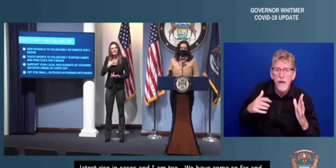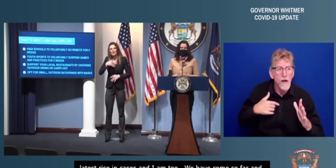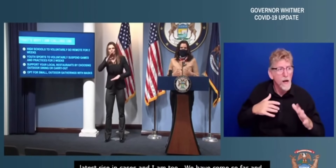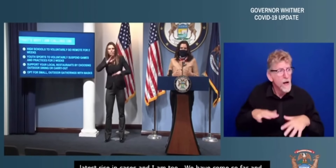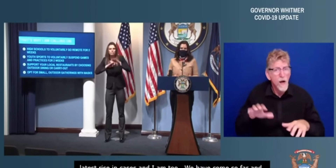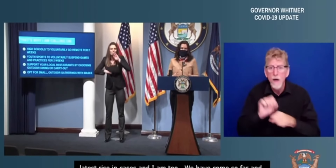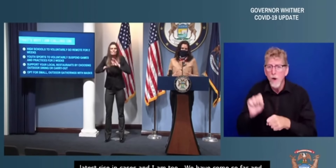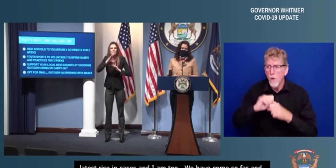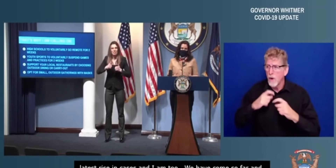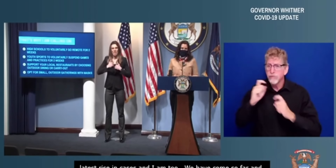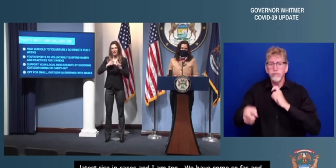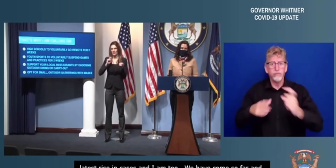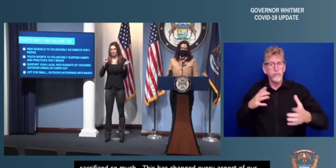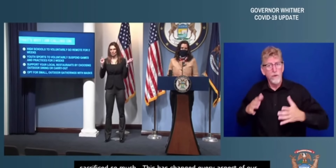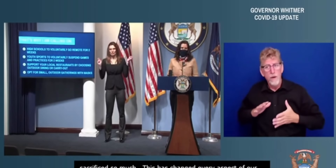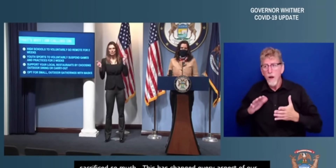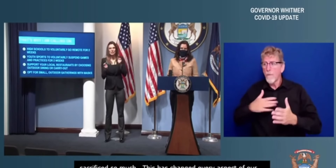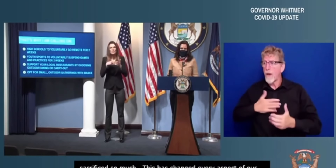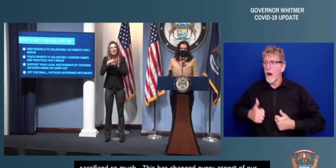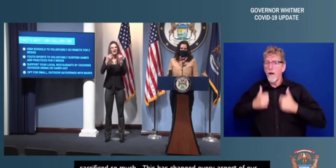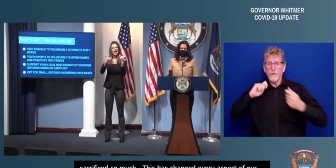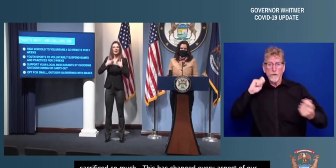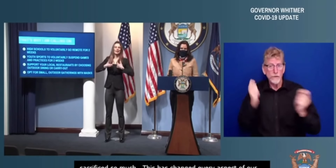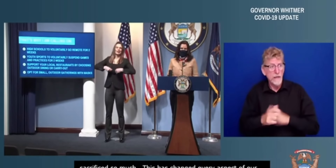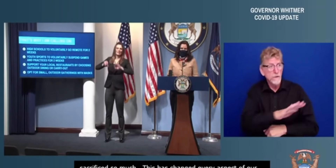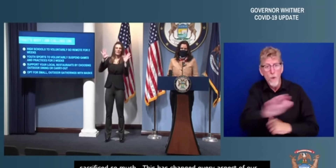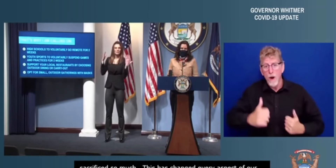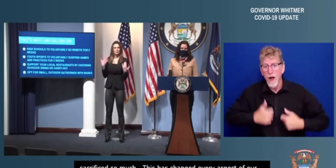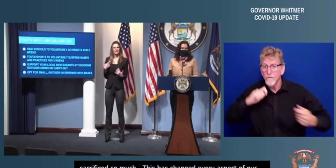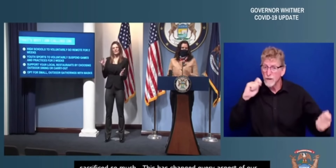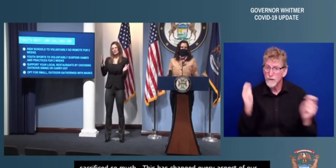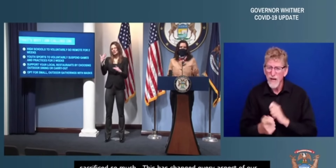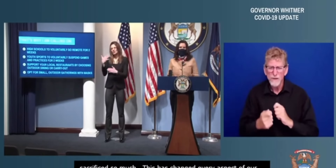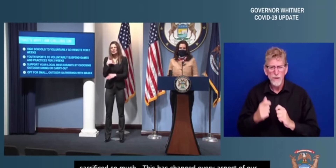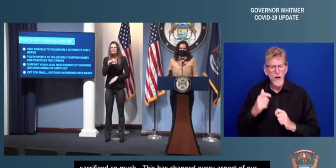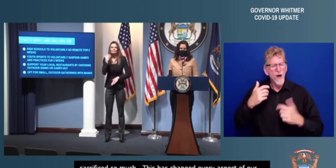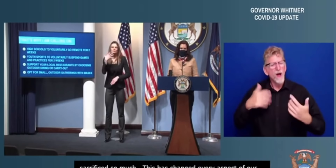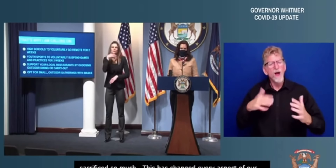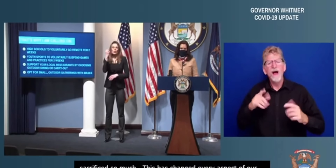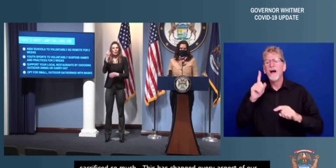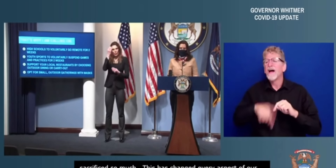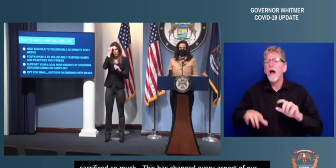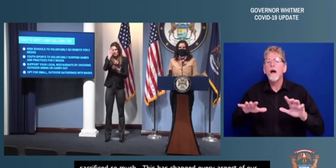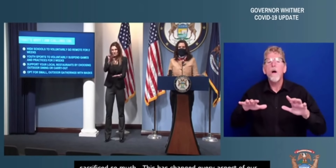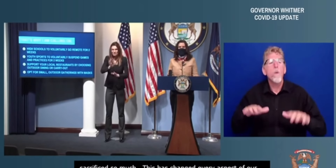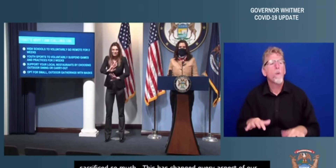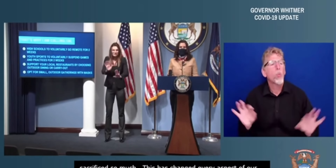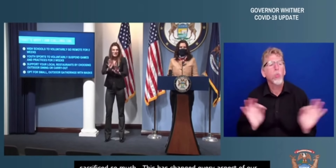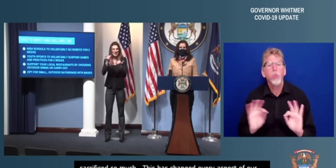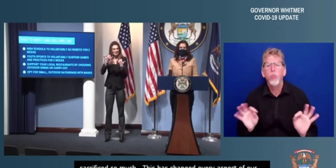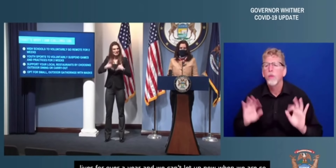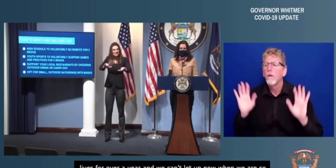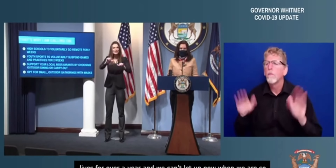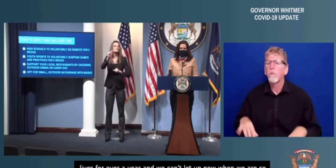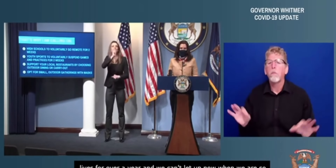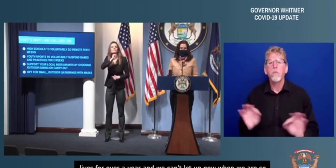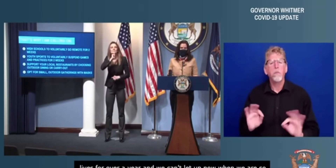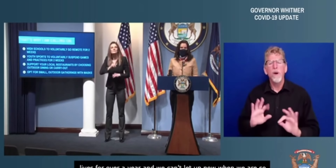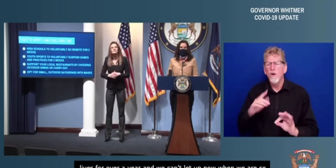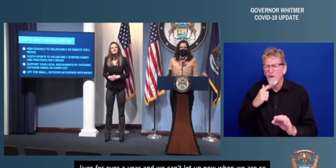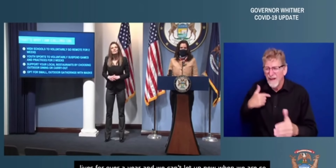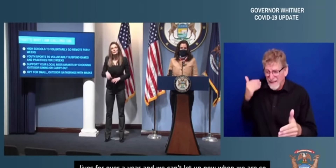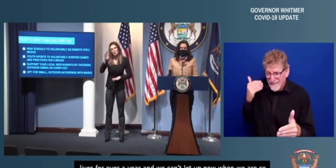year. We can't let up now, not when we're so close. However you want to think about it. Bases loaded, bottom of the